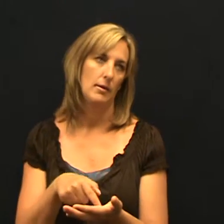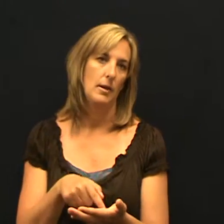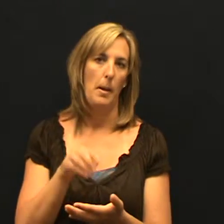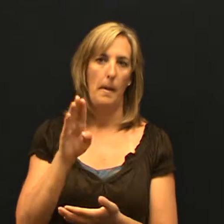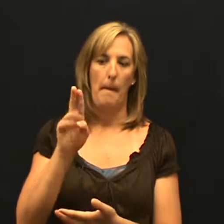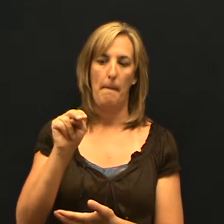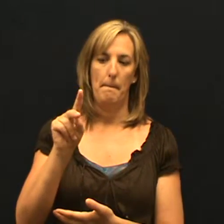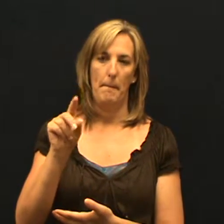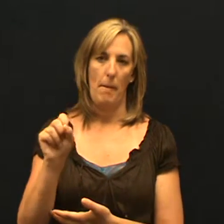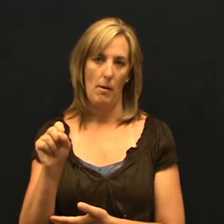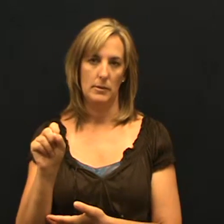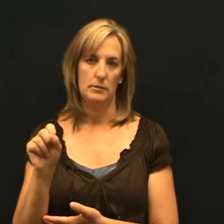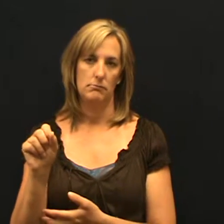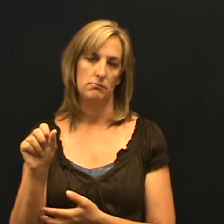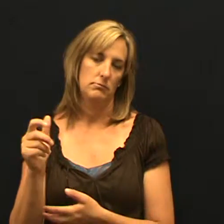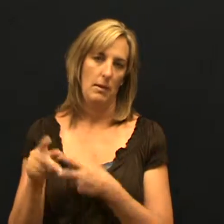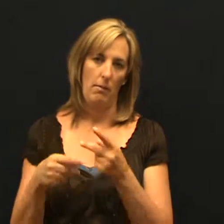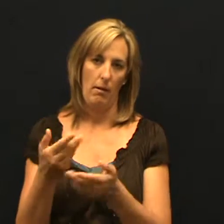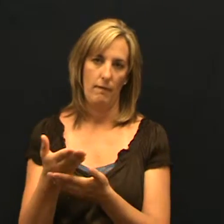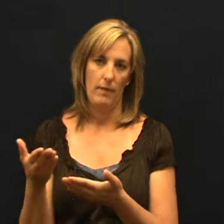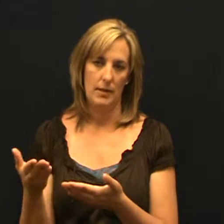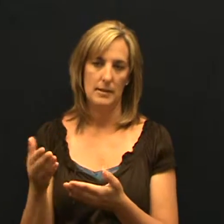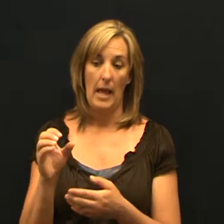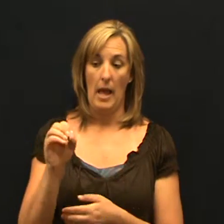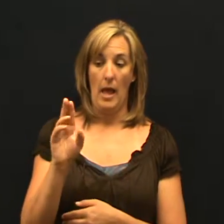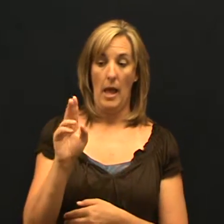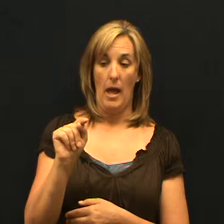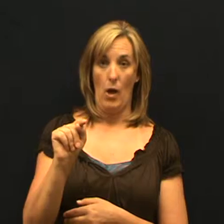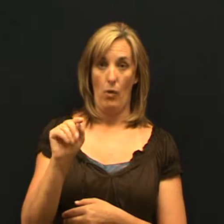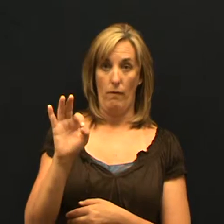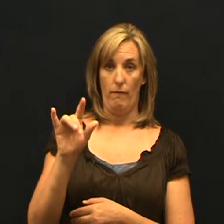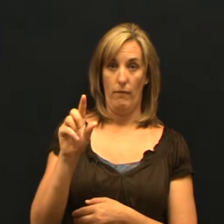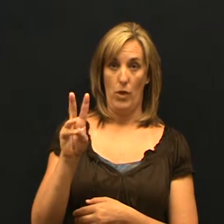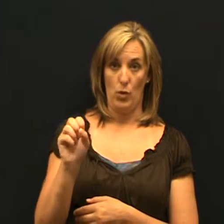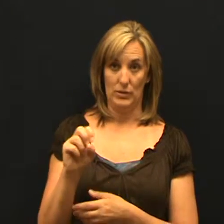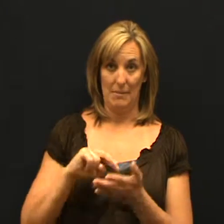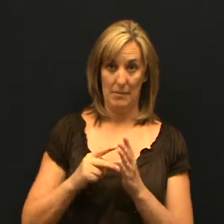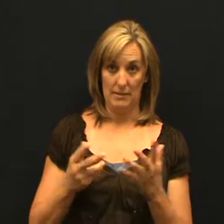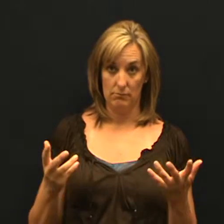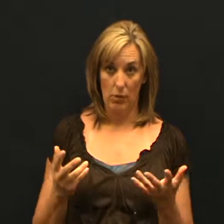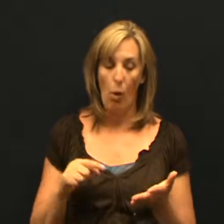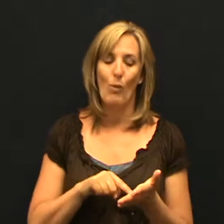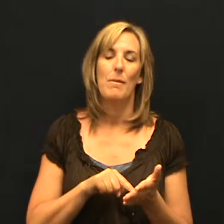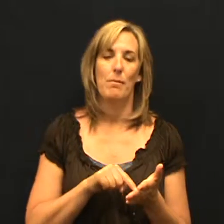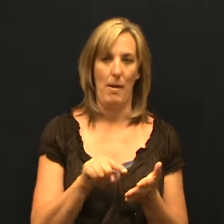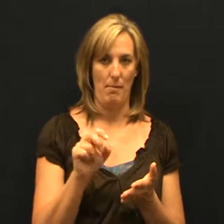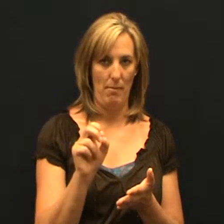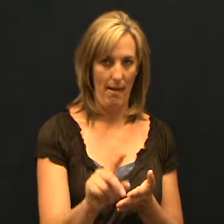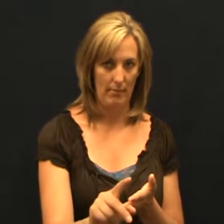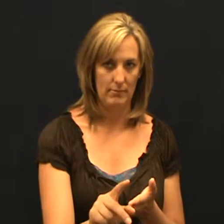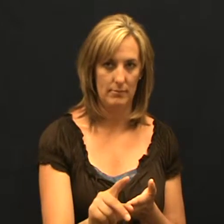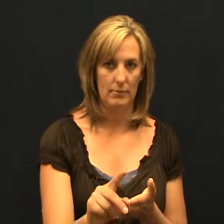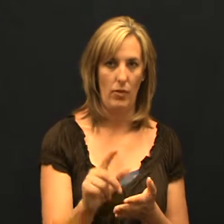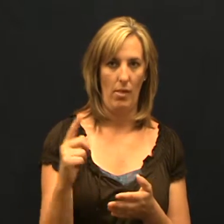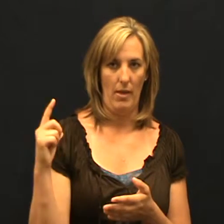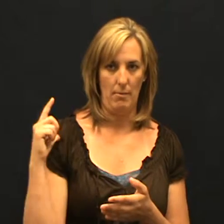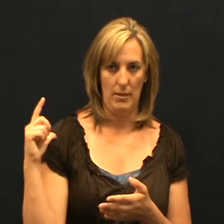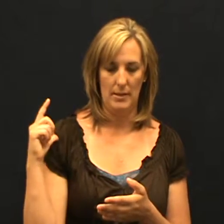things. Outflows is when we repay those liabilities, repurchase stock from owners. Those are the treasury